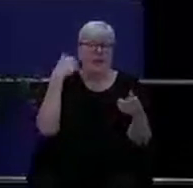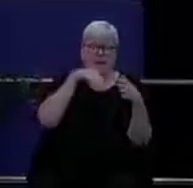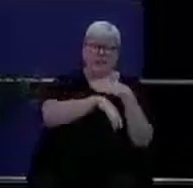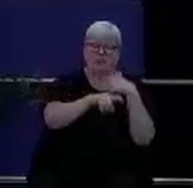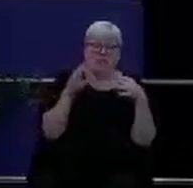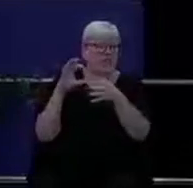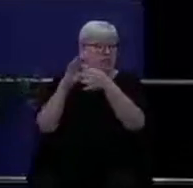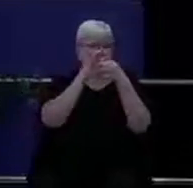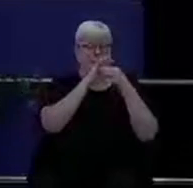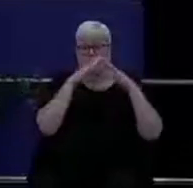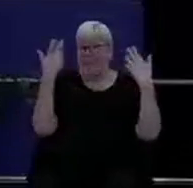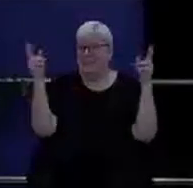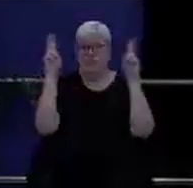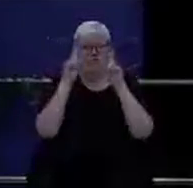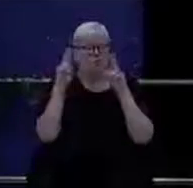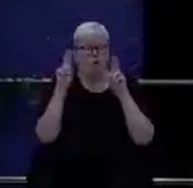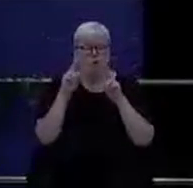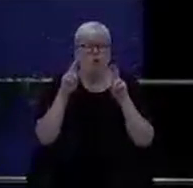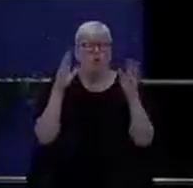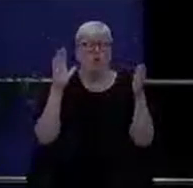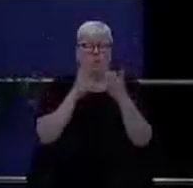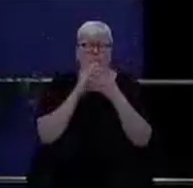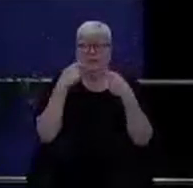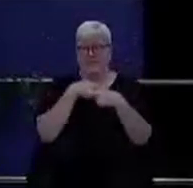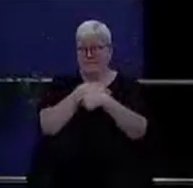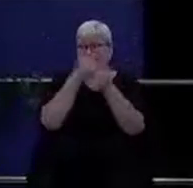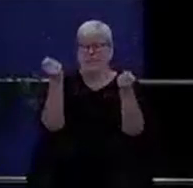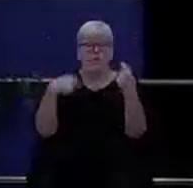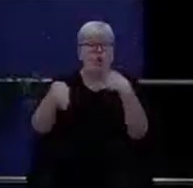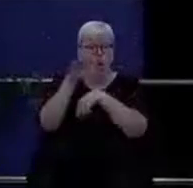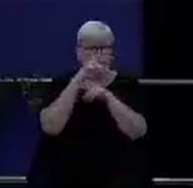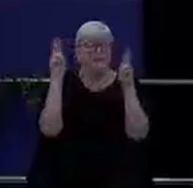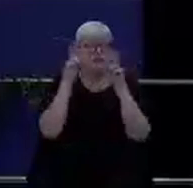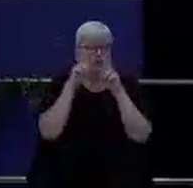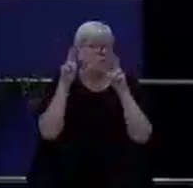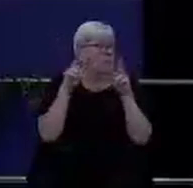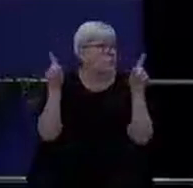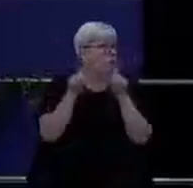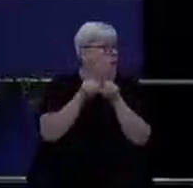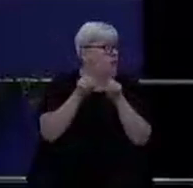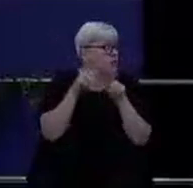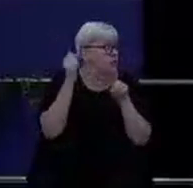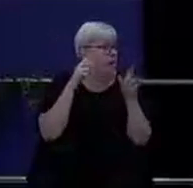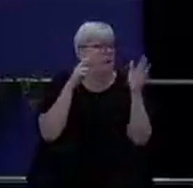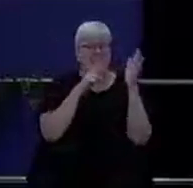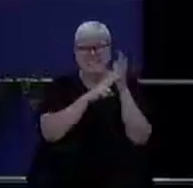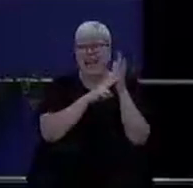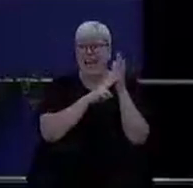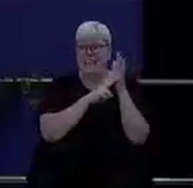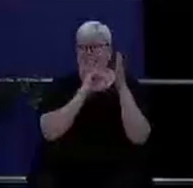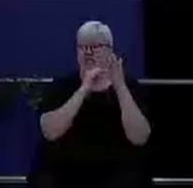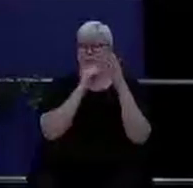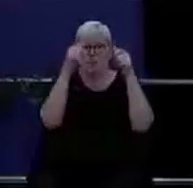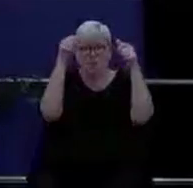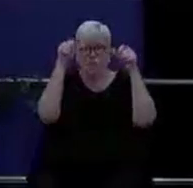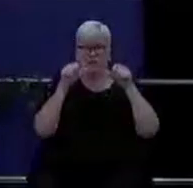associated with any schools, we have actually sent these to all the schools. And we also have some very nice Nan Shepherd posters if anyone wants to take them